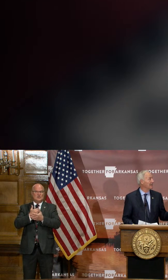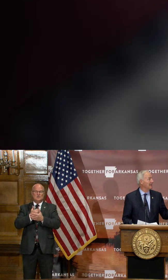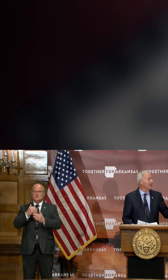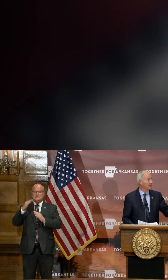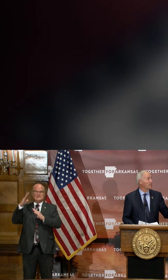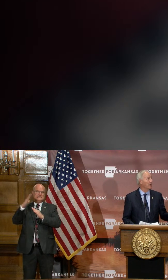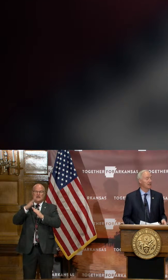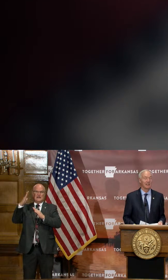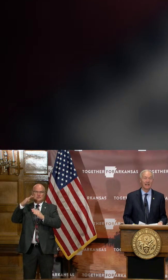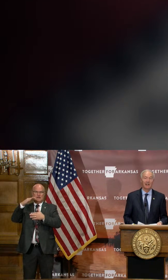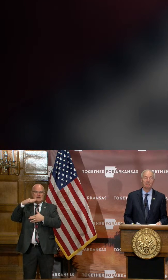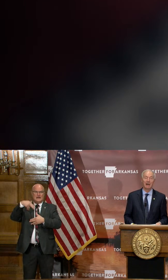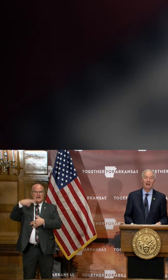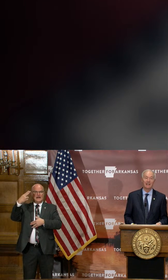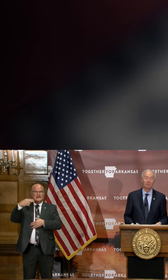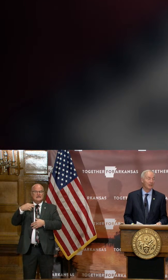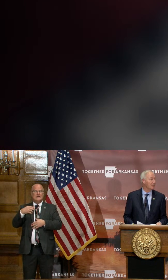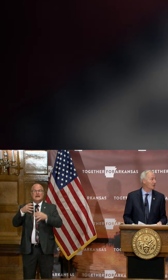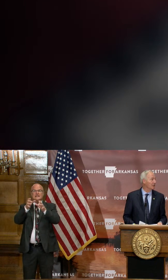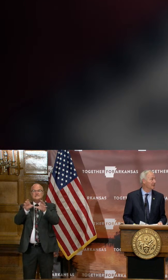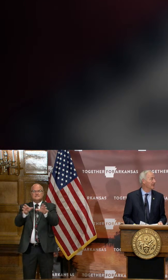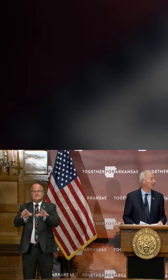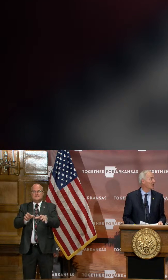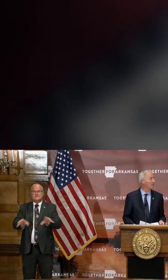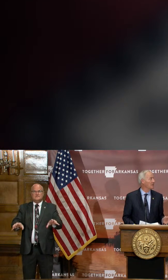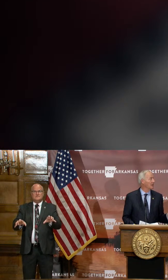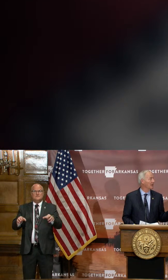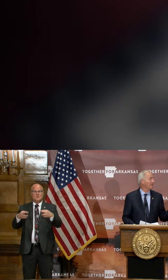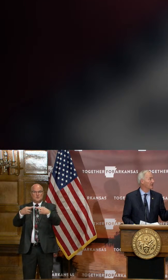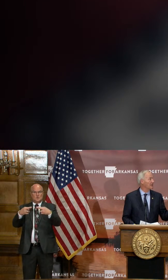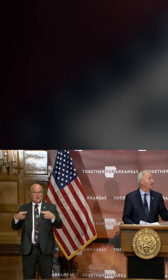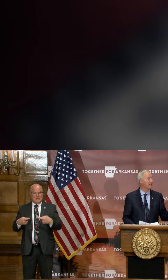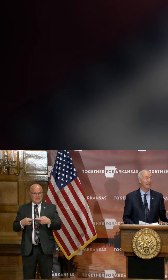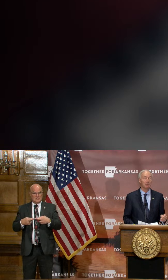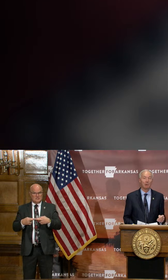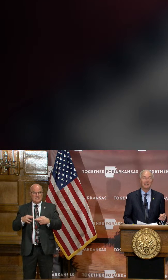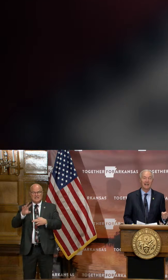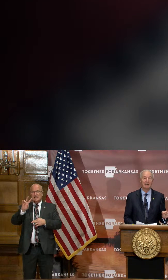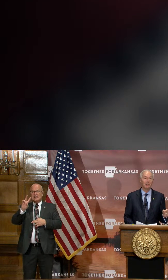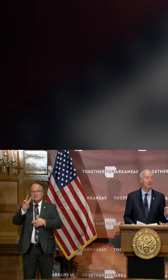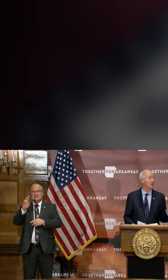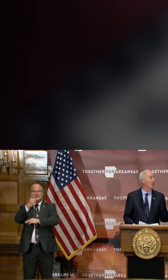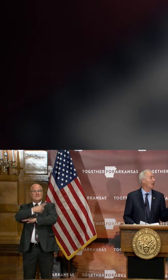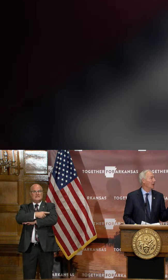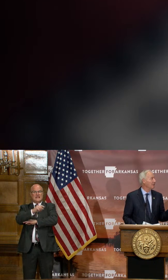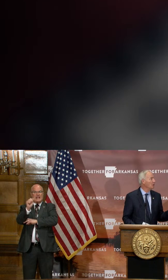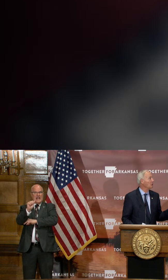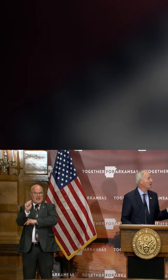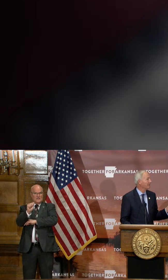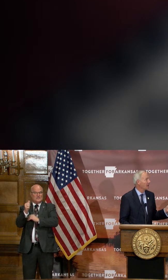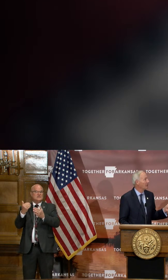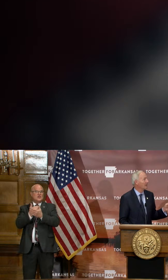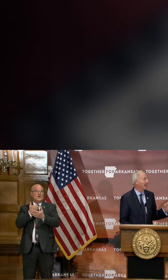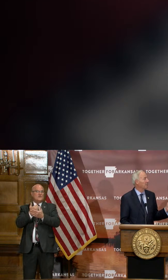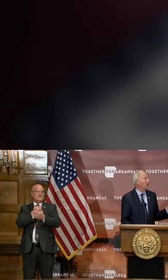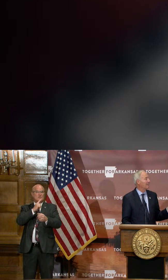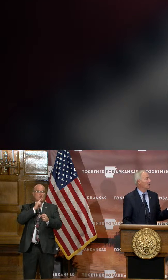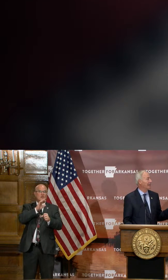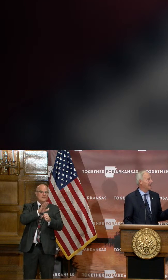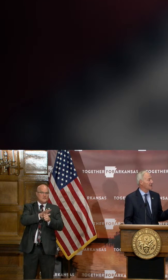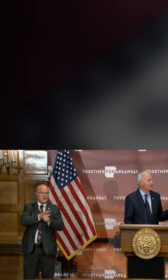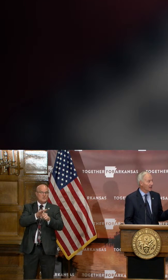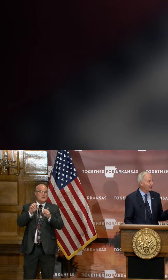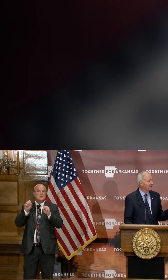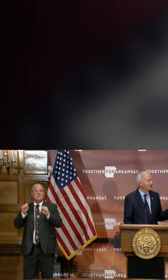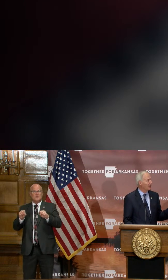high. This breaks it down by region in terms of the 7-day rolling average of new confirmed and